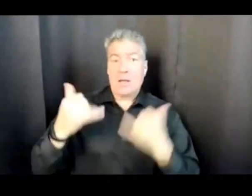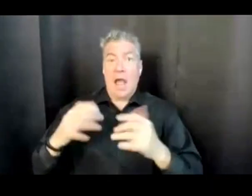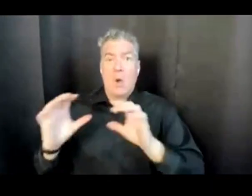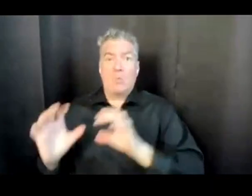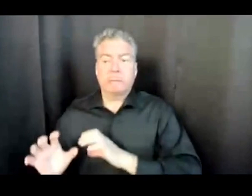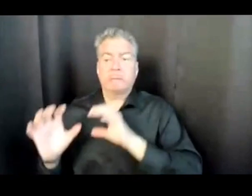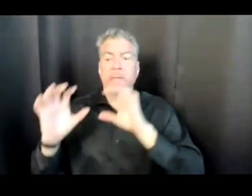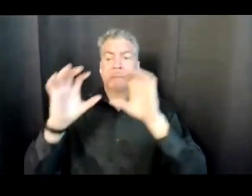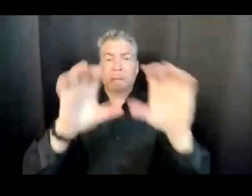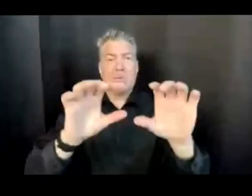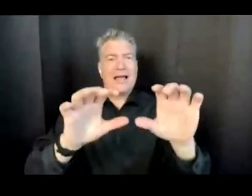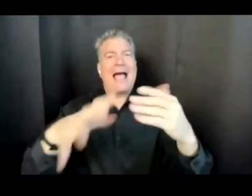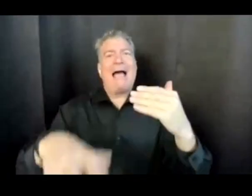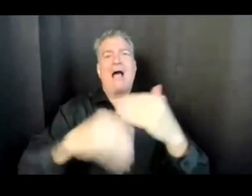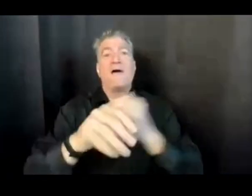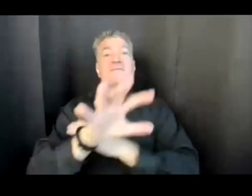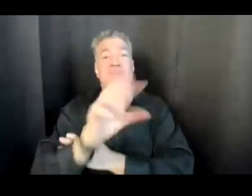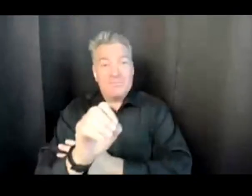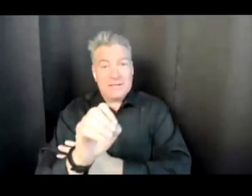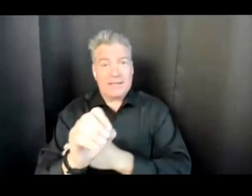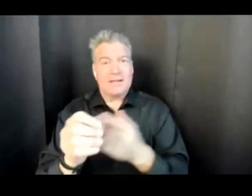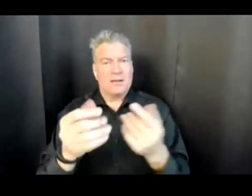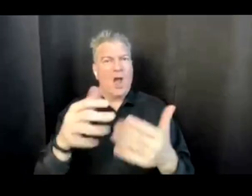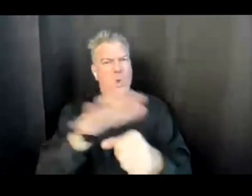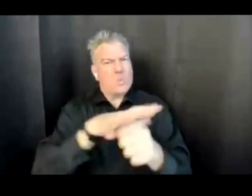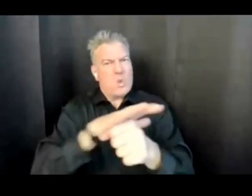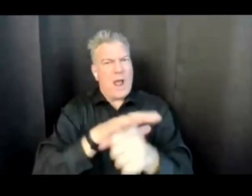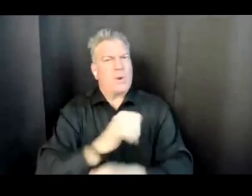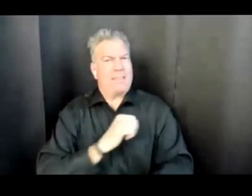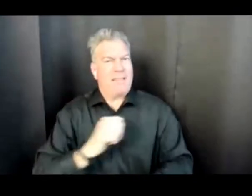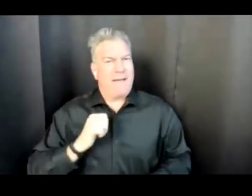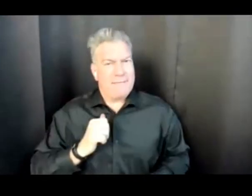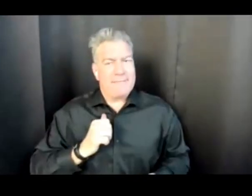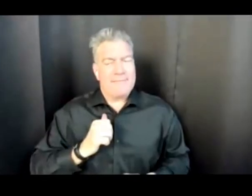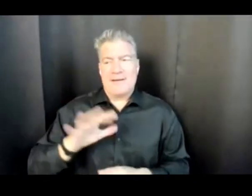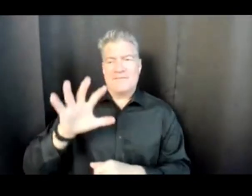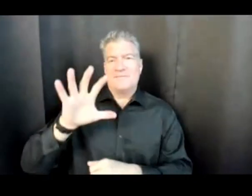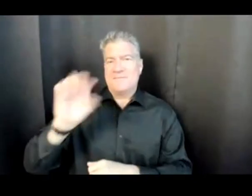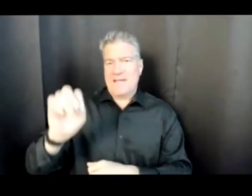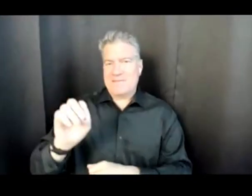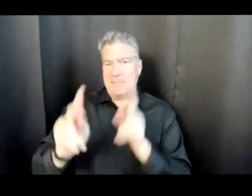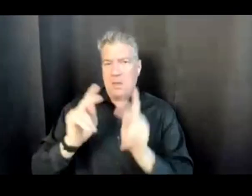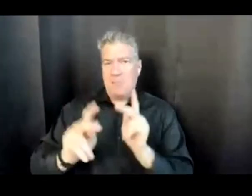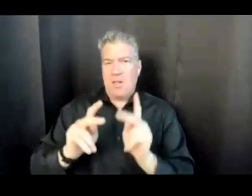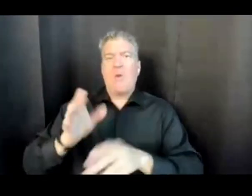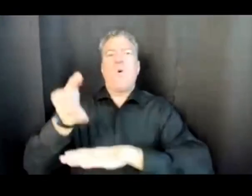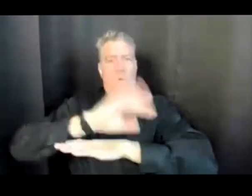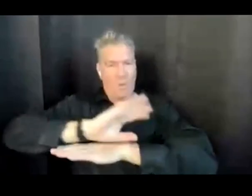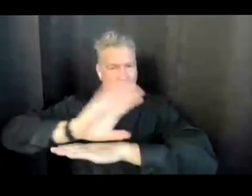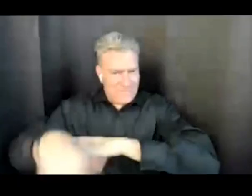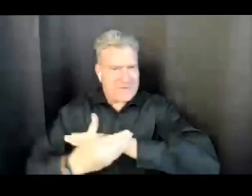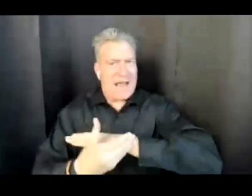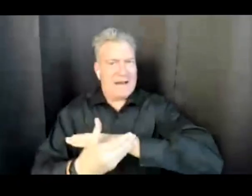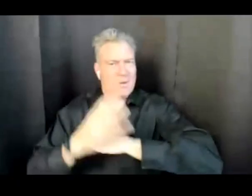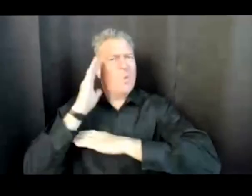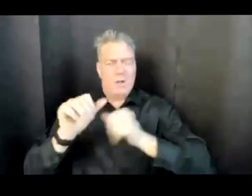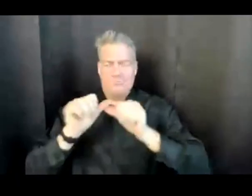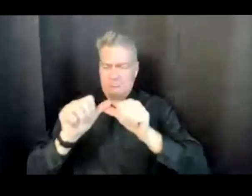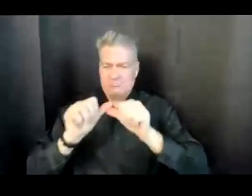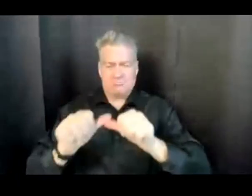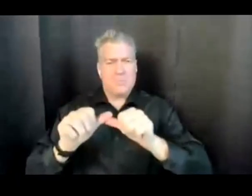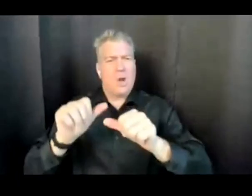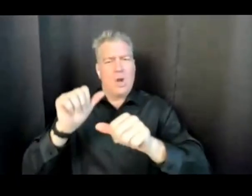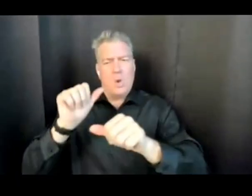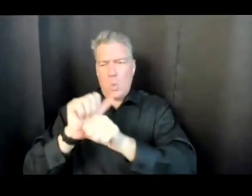metro area during the daytime hours and 30 personnel overnight. And those personnel will be out there to continue to answer calls, work crashes,